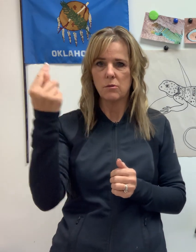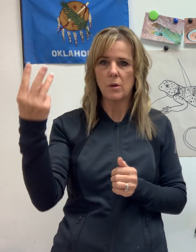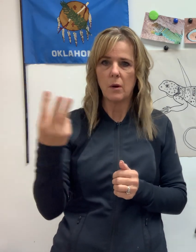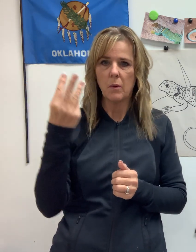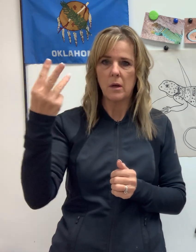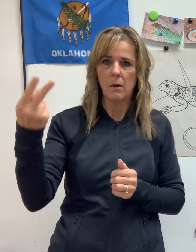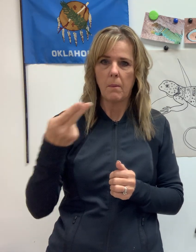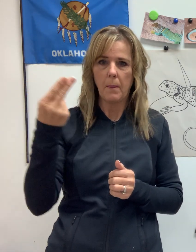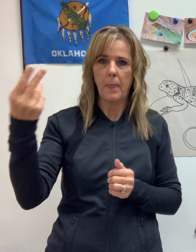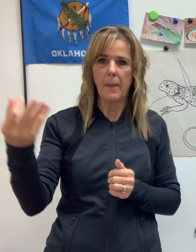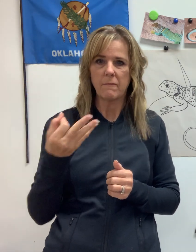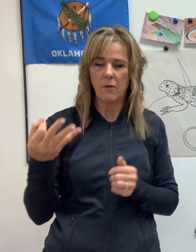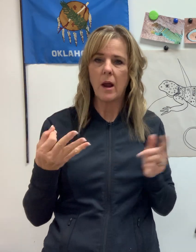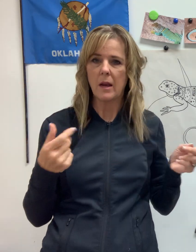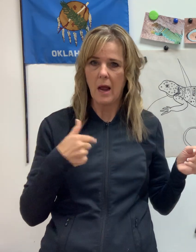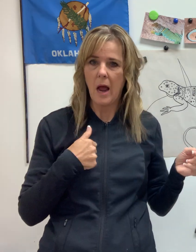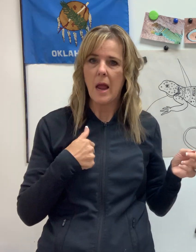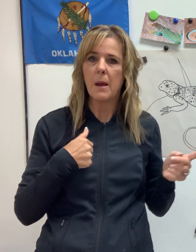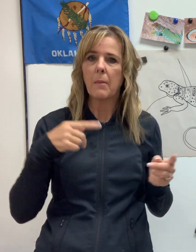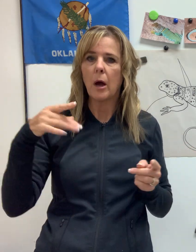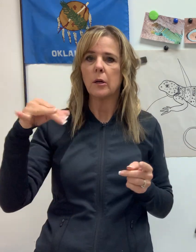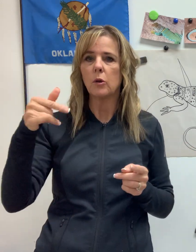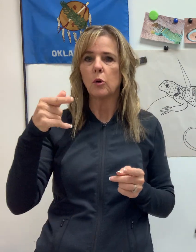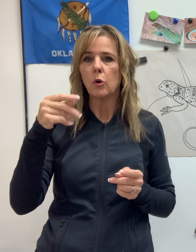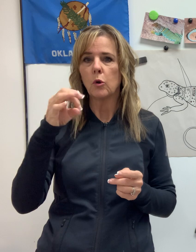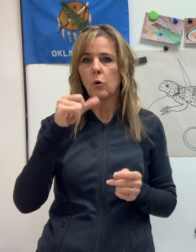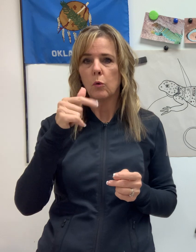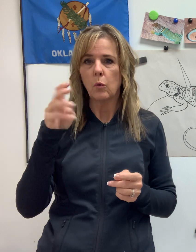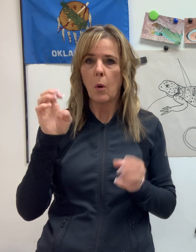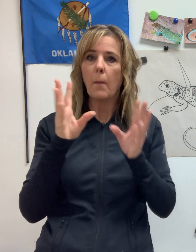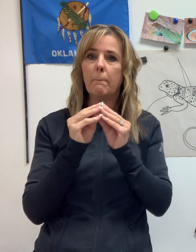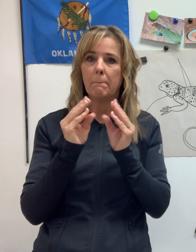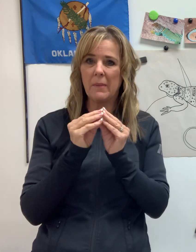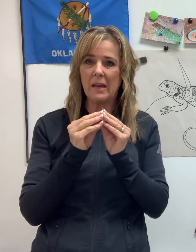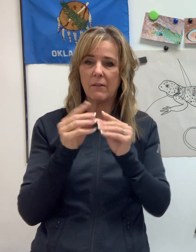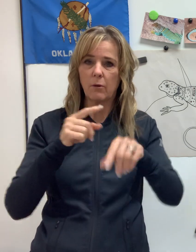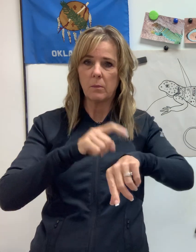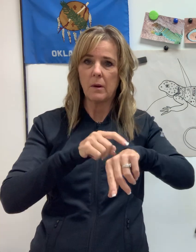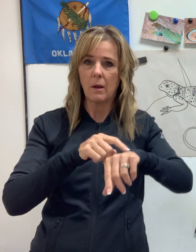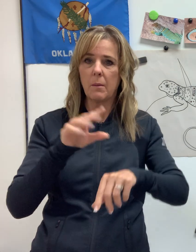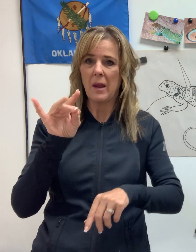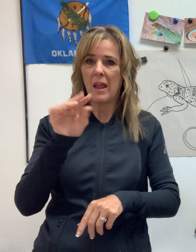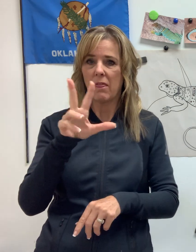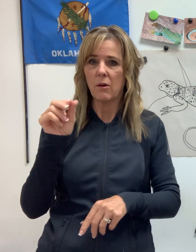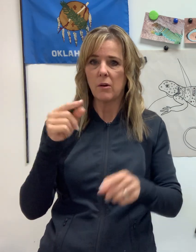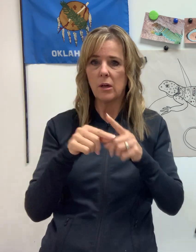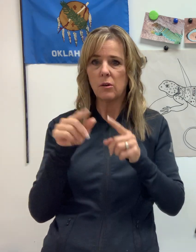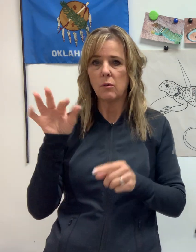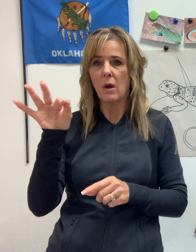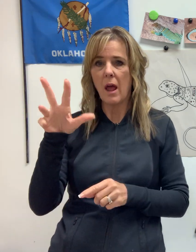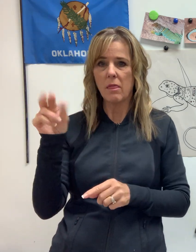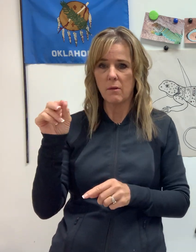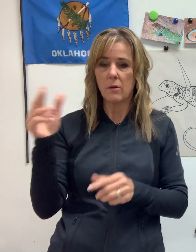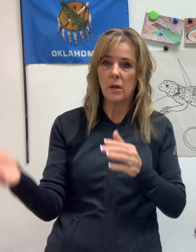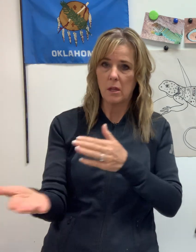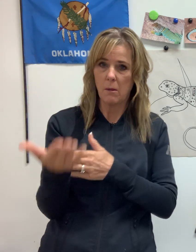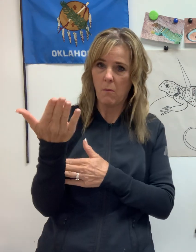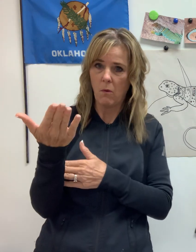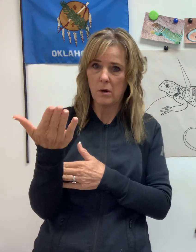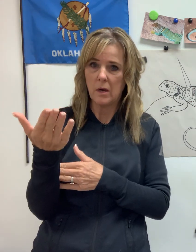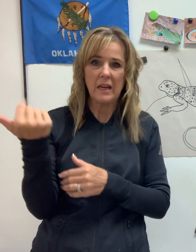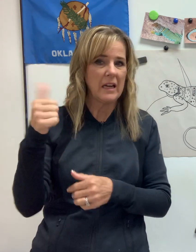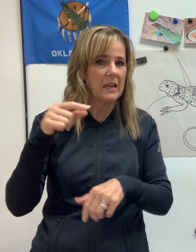Thursday, Friday. I am on Google Meet, on our Google Meet from 8:30 to 9:30 in the morning. And